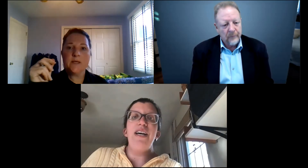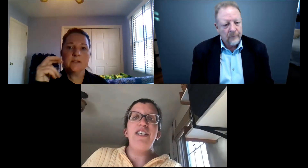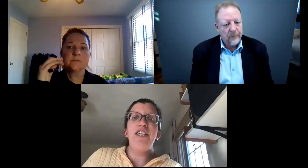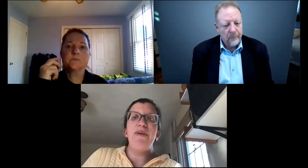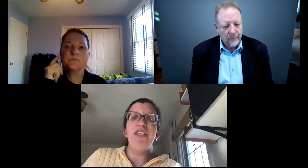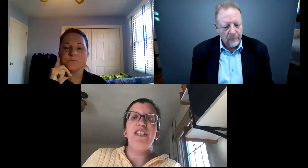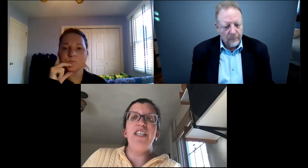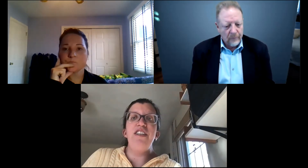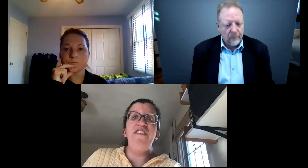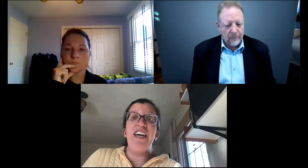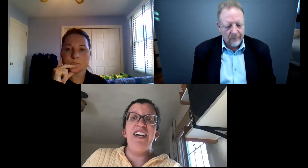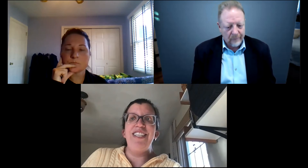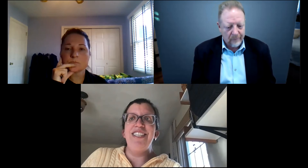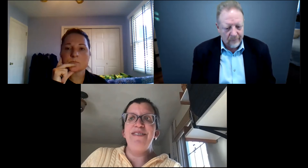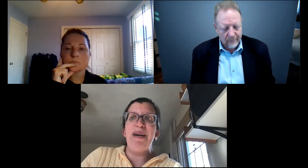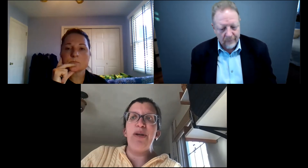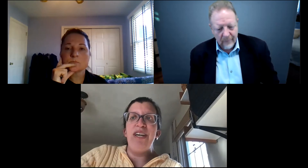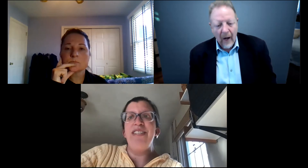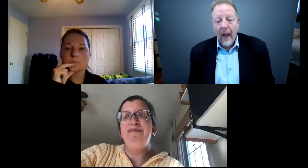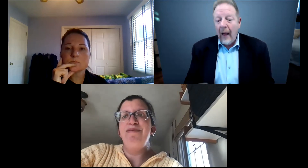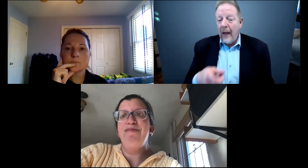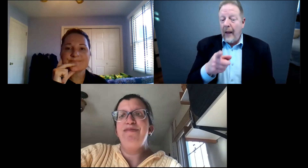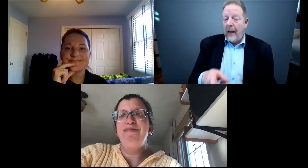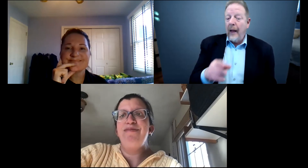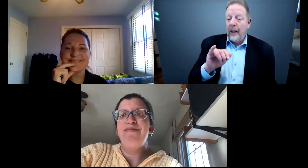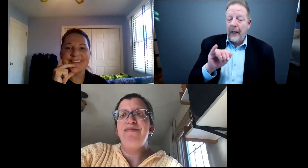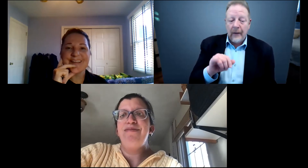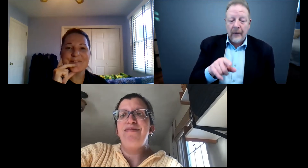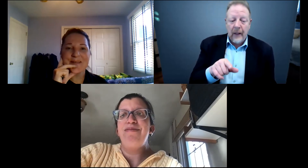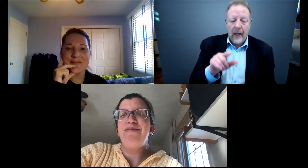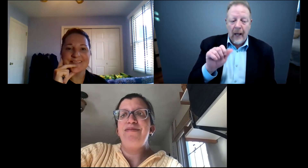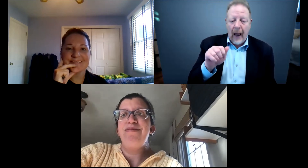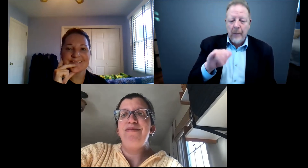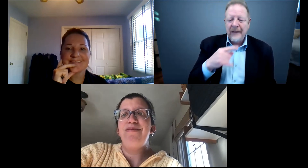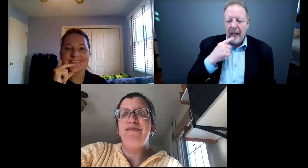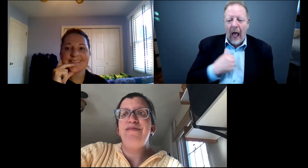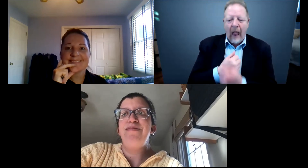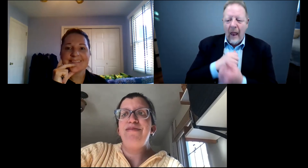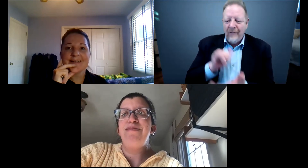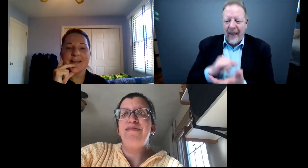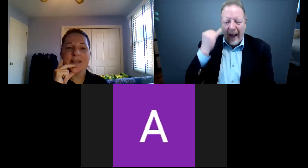I Amy? actually personally love that idea, by the way. Thank you, Amy.